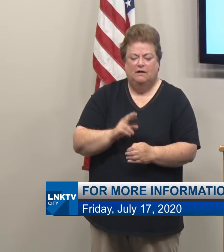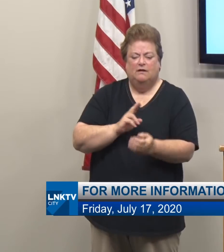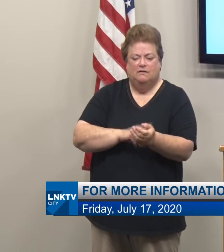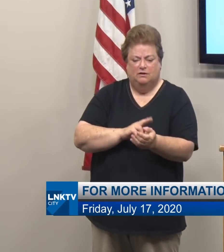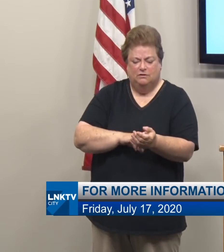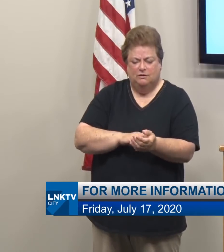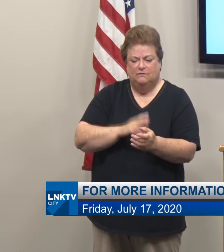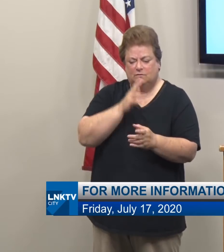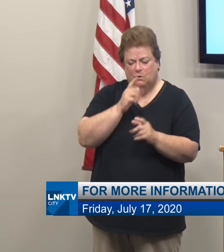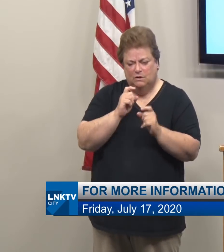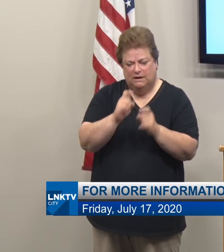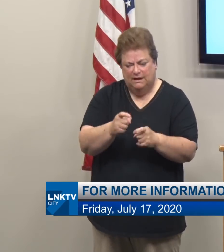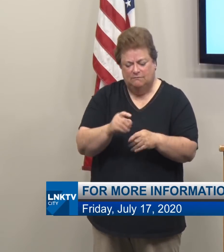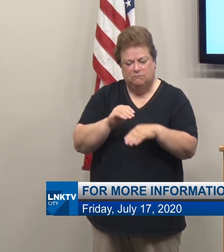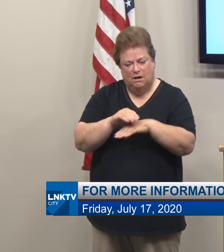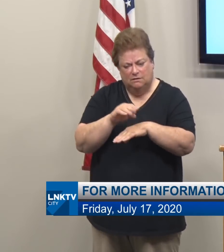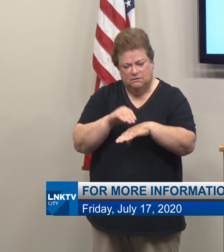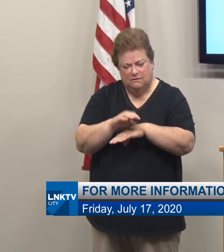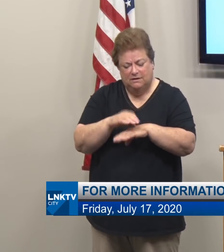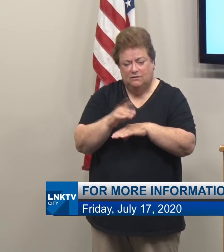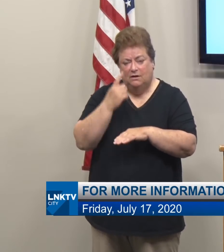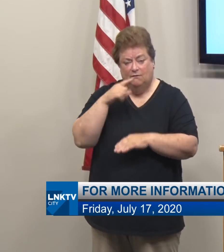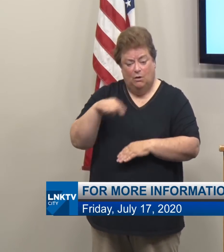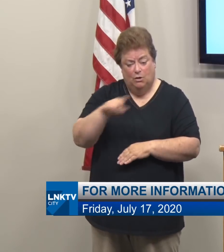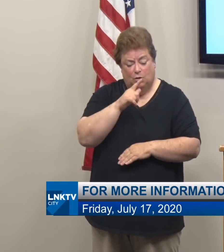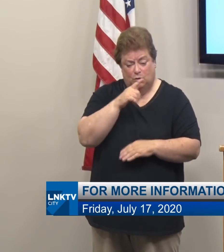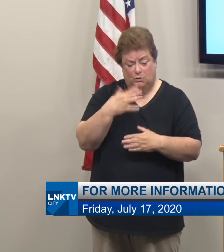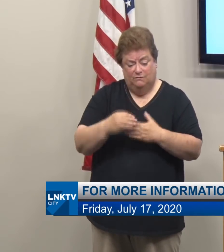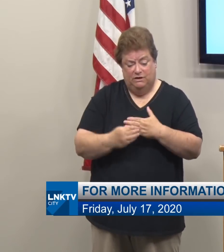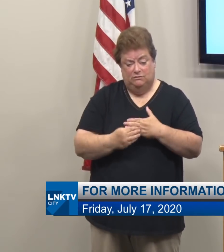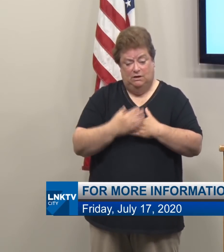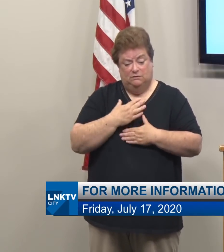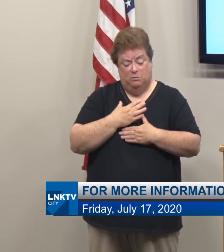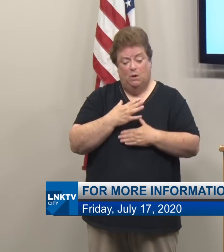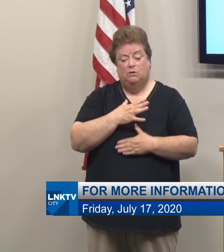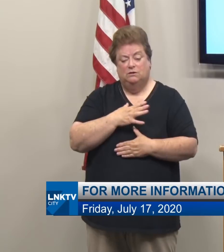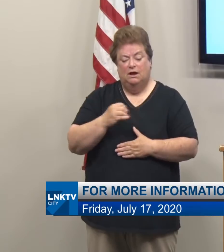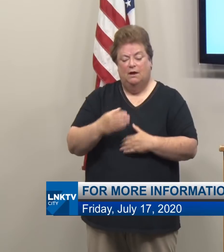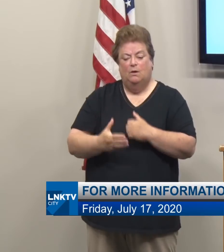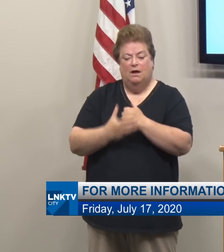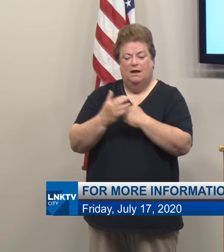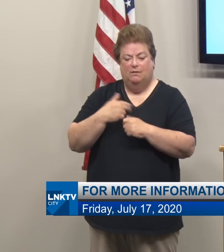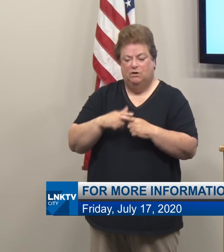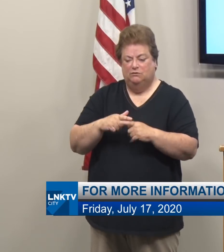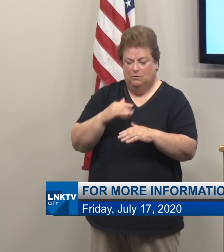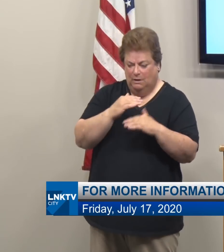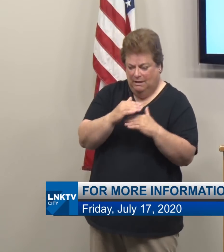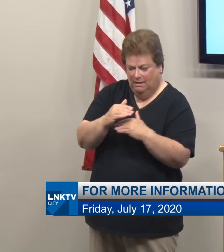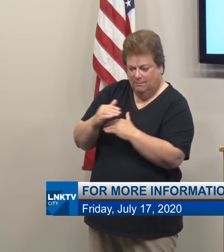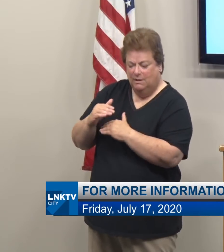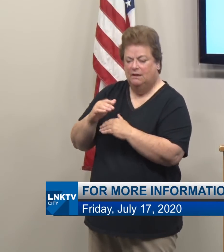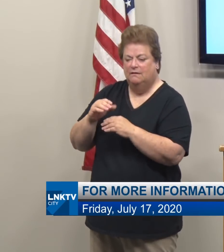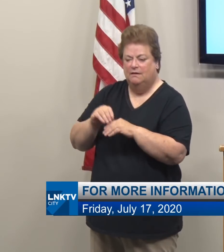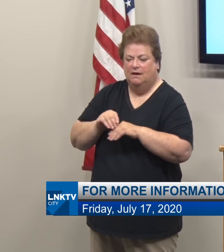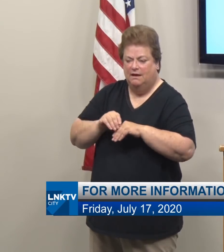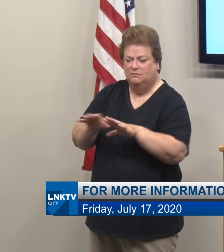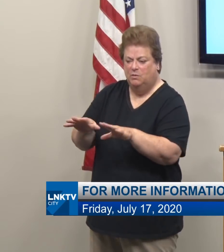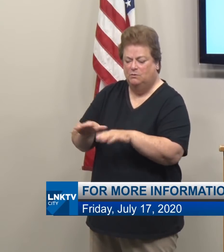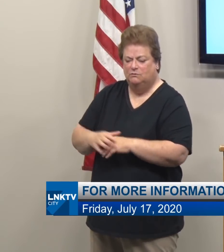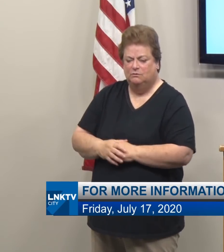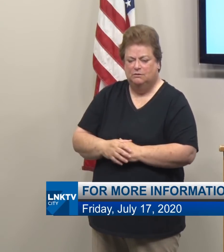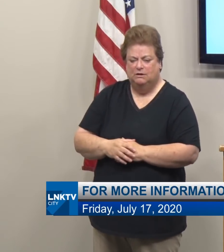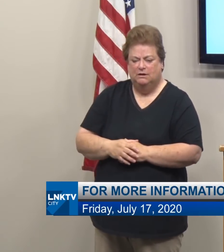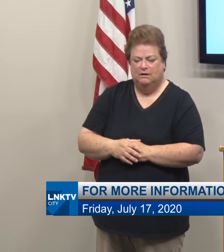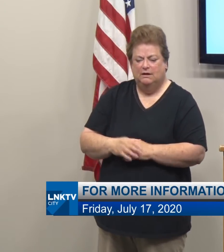health consultation to those who have been exposed, and it helps us contain the spread of the virus to other people in our community. Health